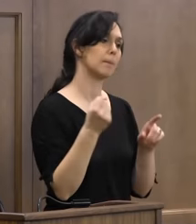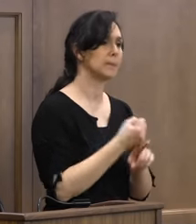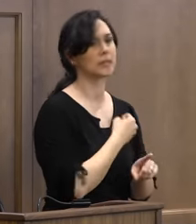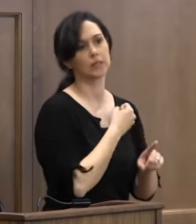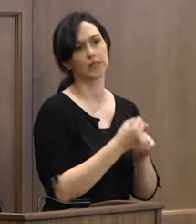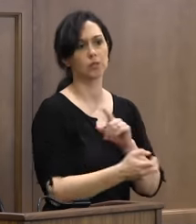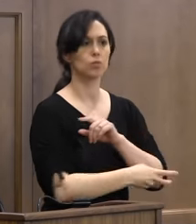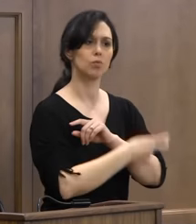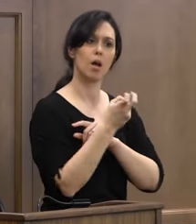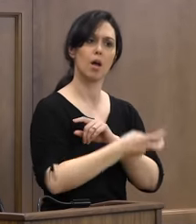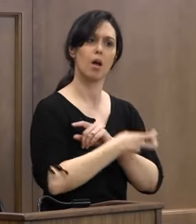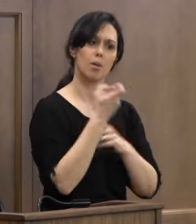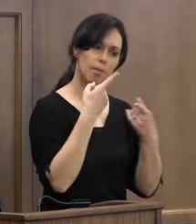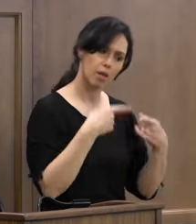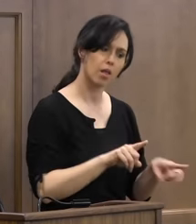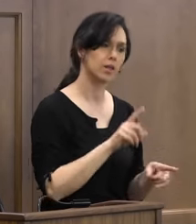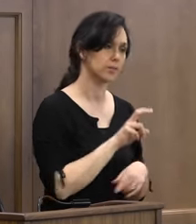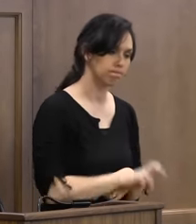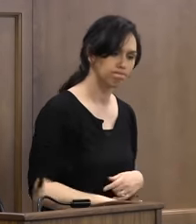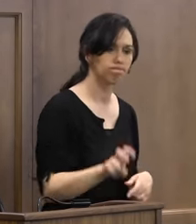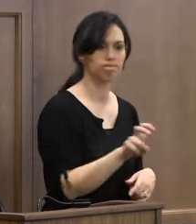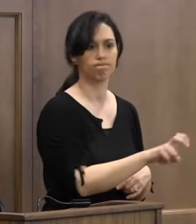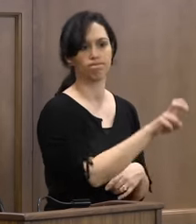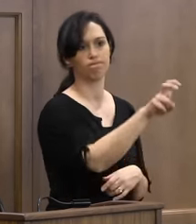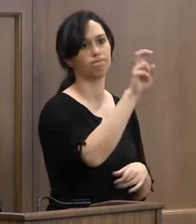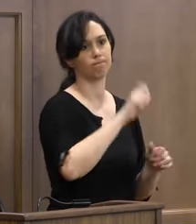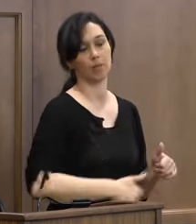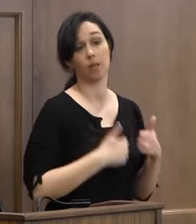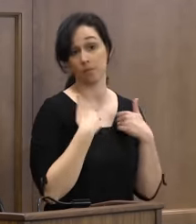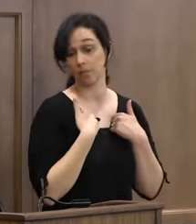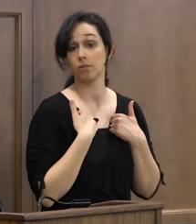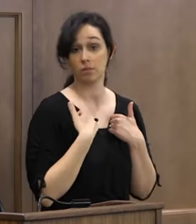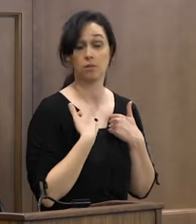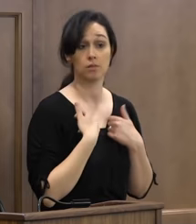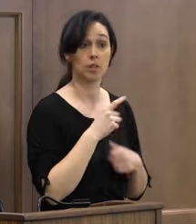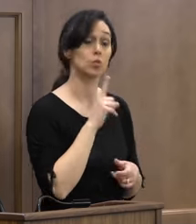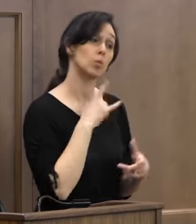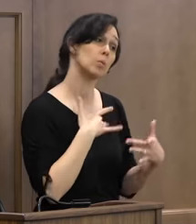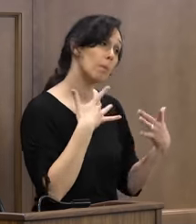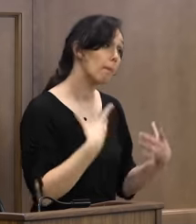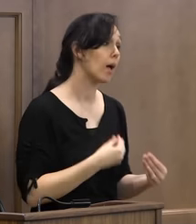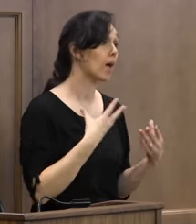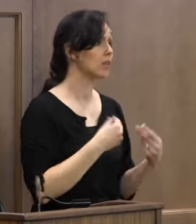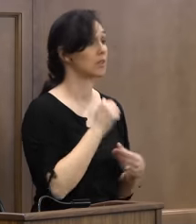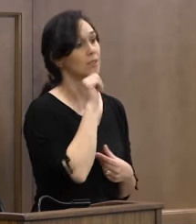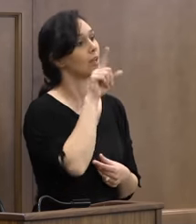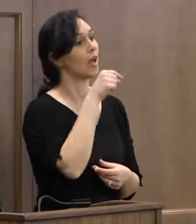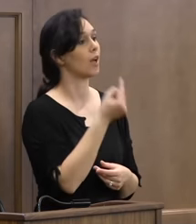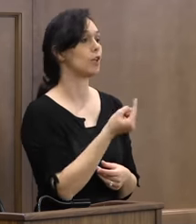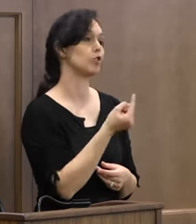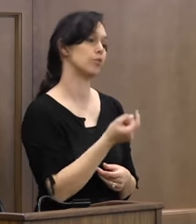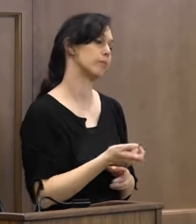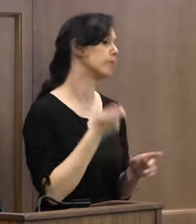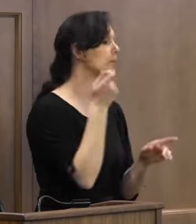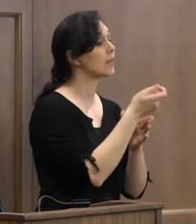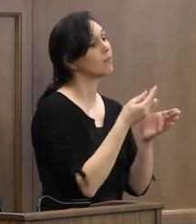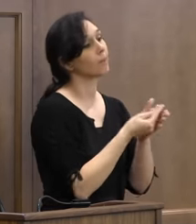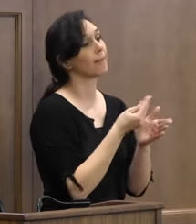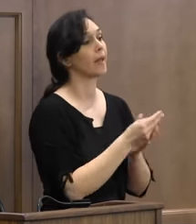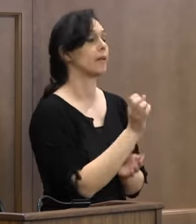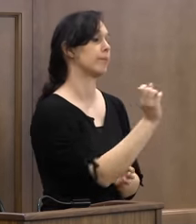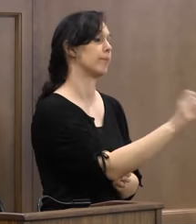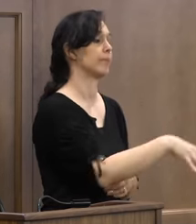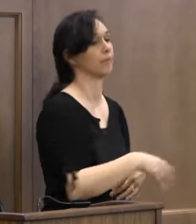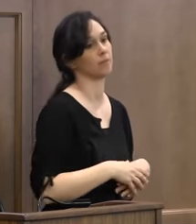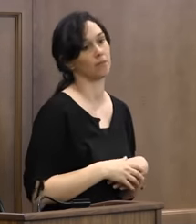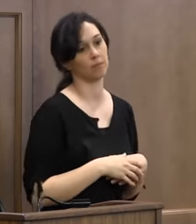robbed as they make their journey on life's highway. True compassion is more than flinging a coin to a beggar. It comes